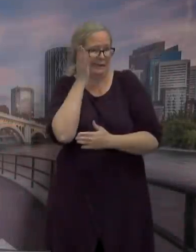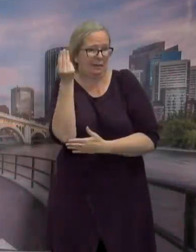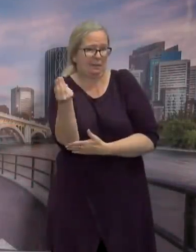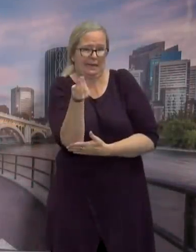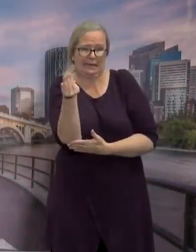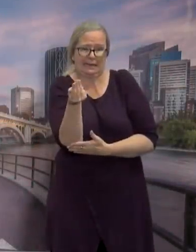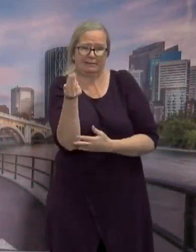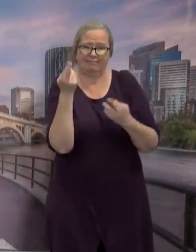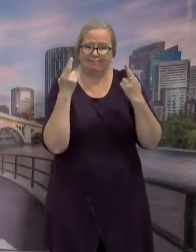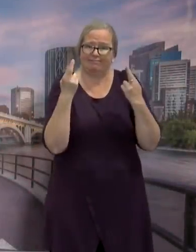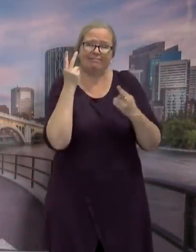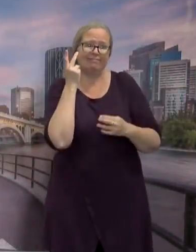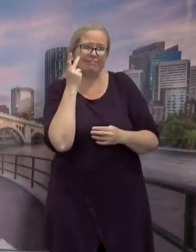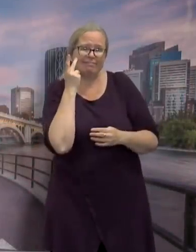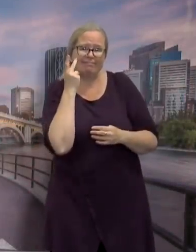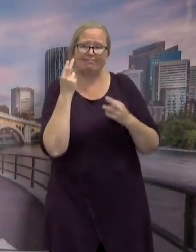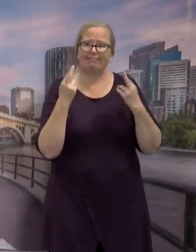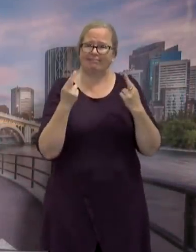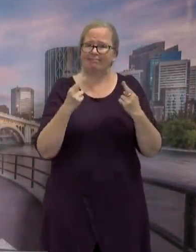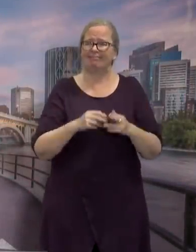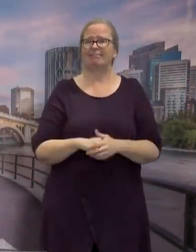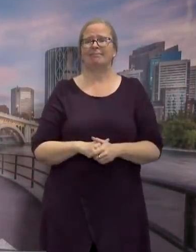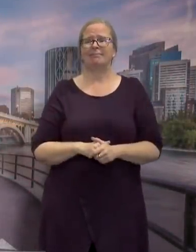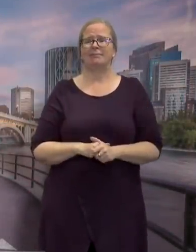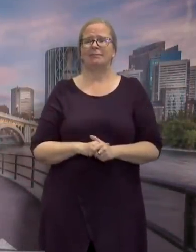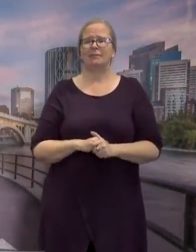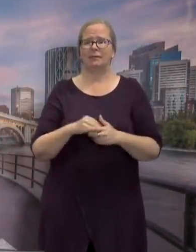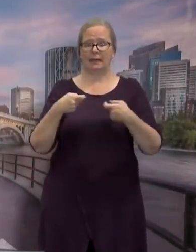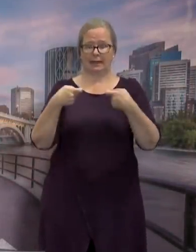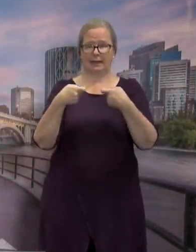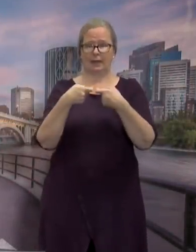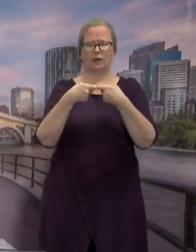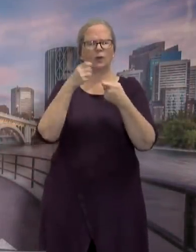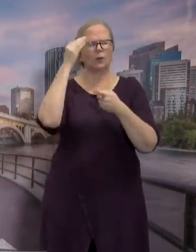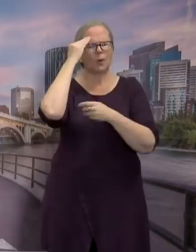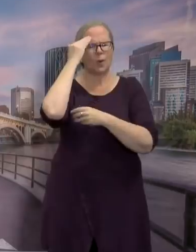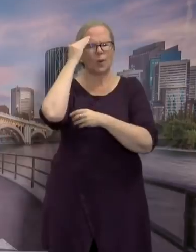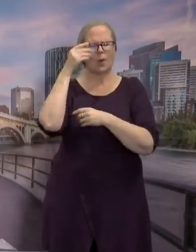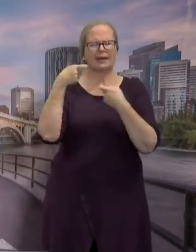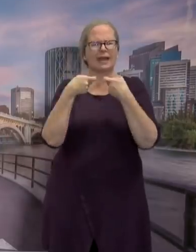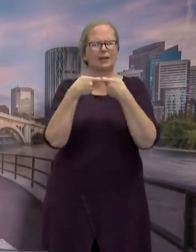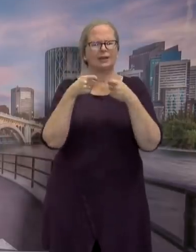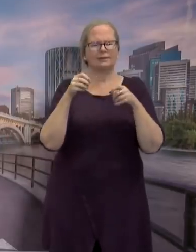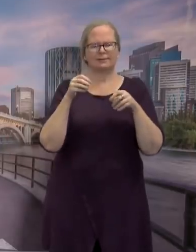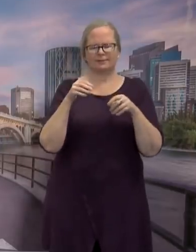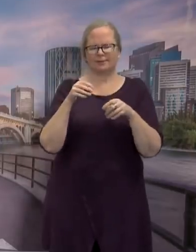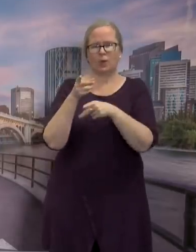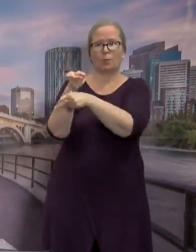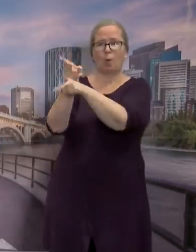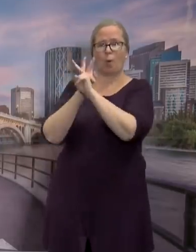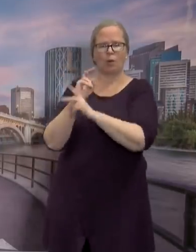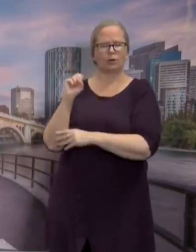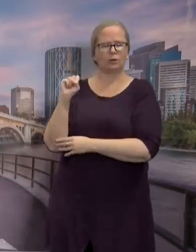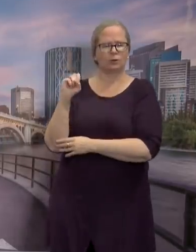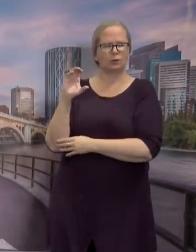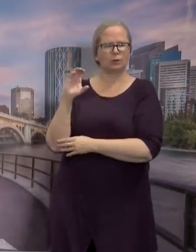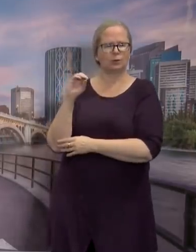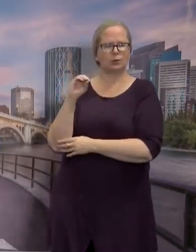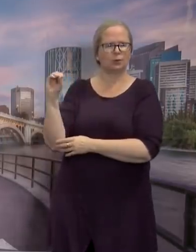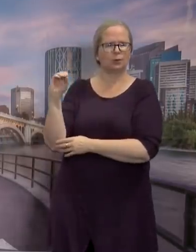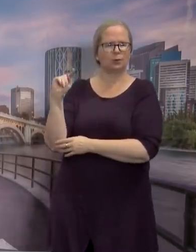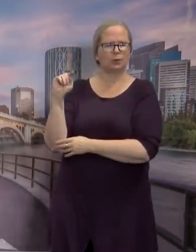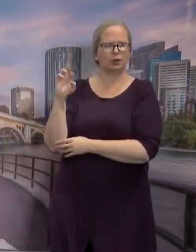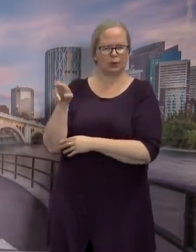I want to talk about, of all things, e-scooters. So part of our conversations around gentle easing of